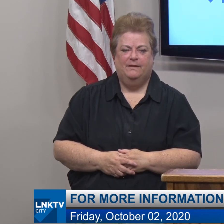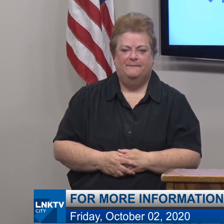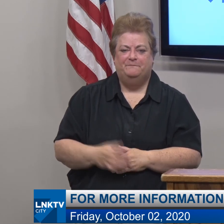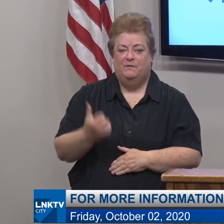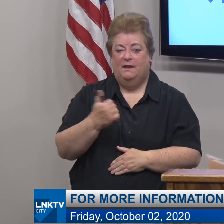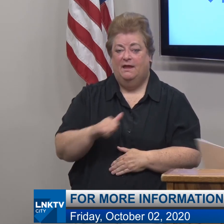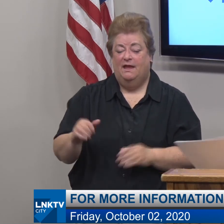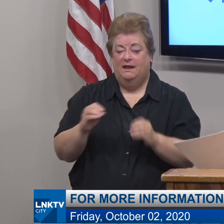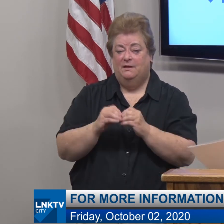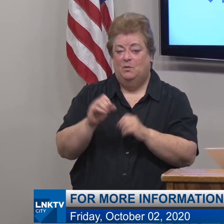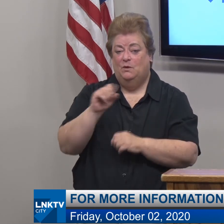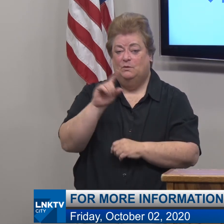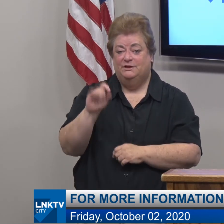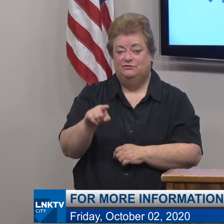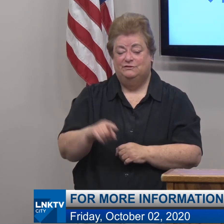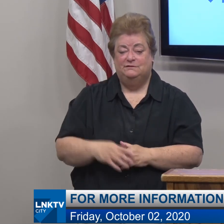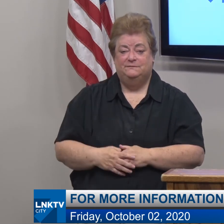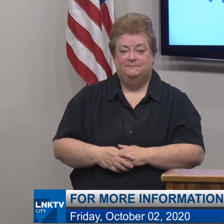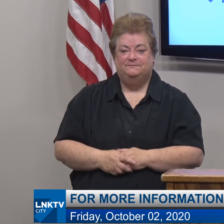Any other questions?